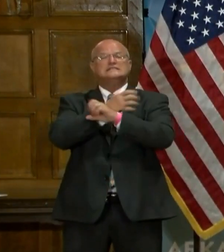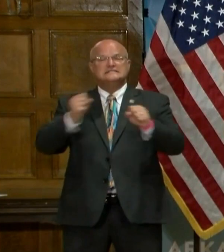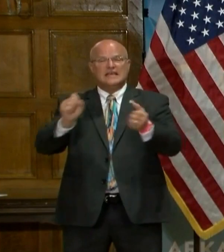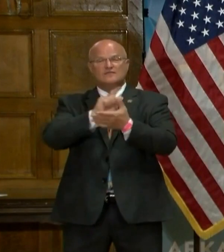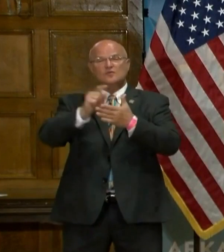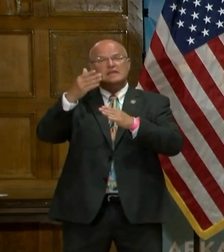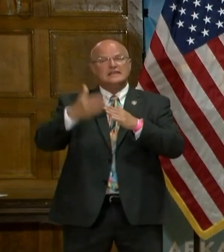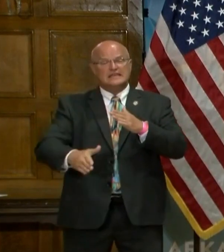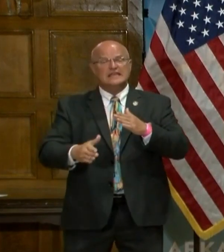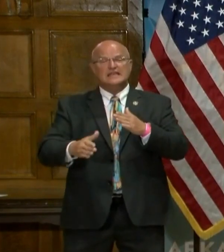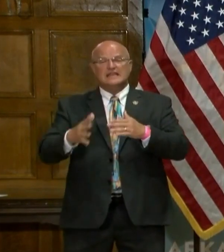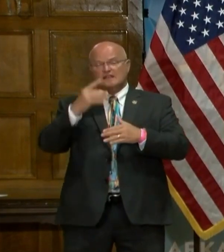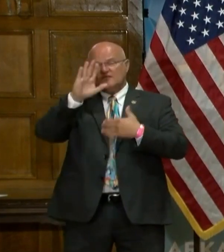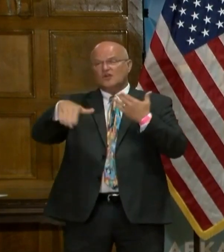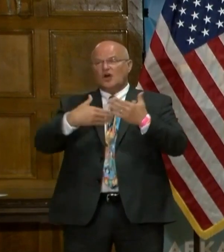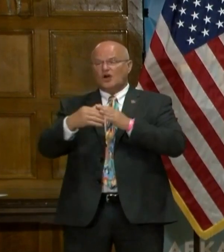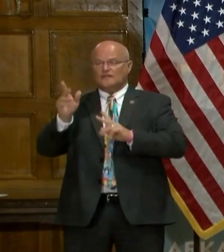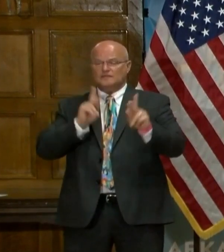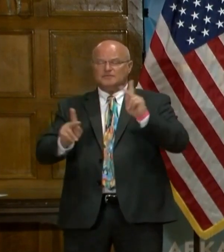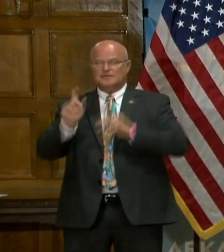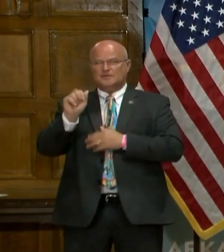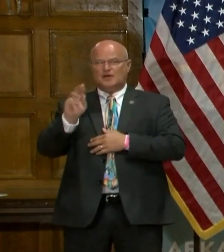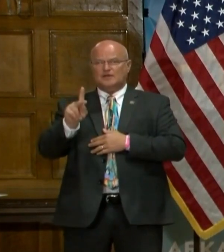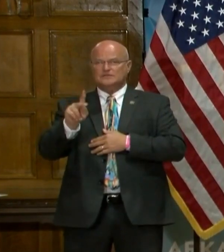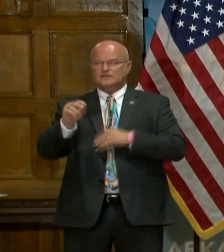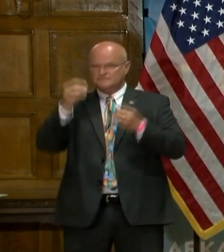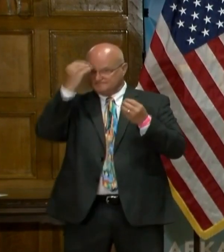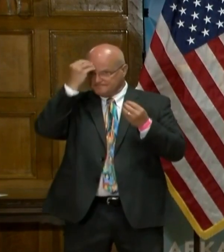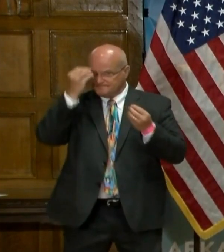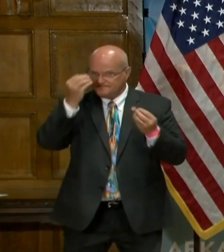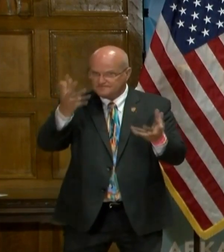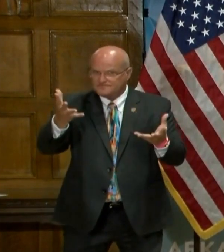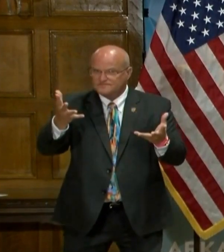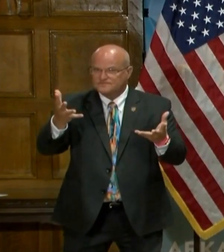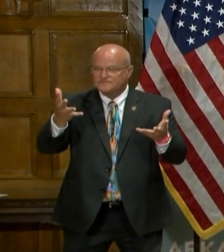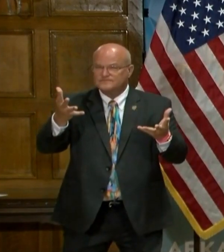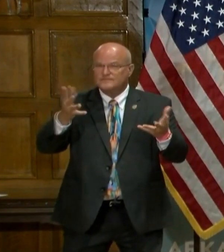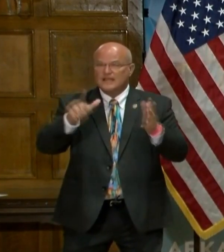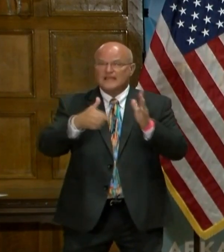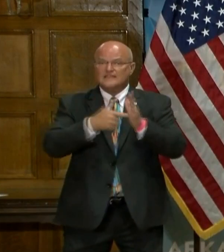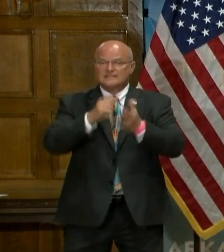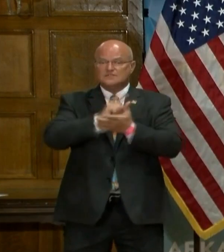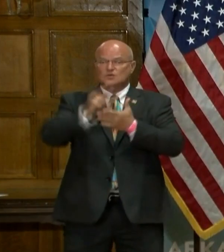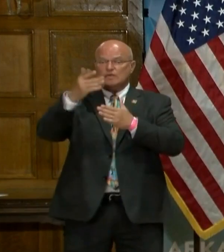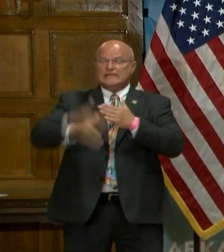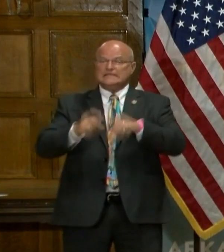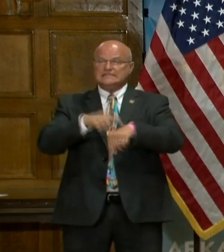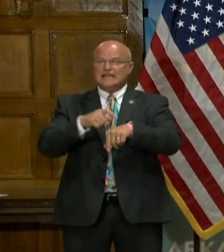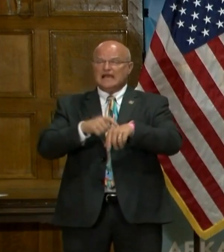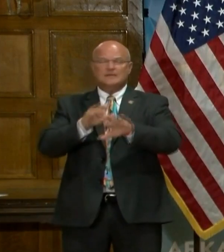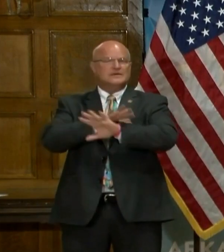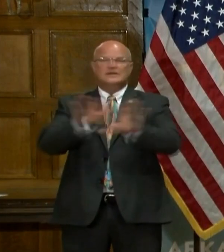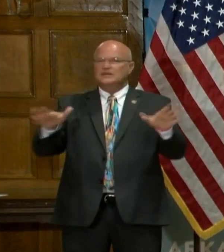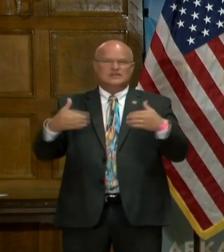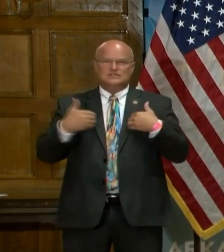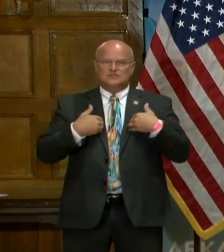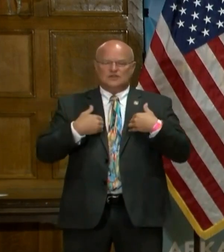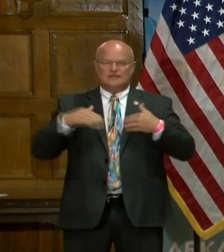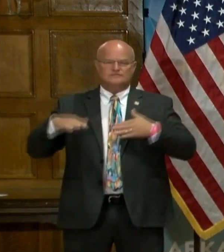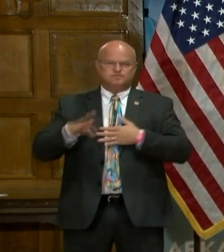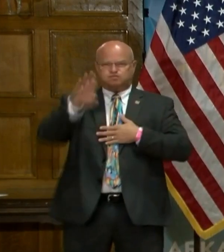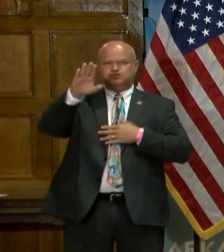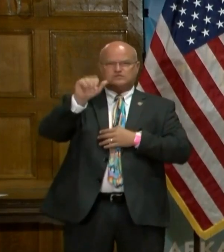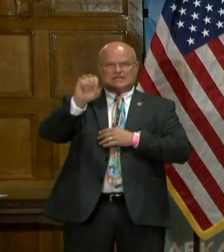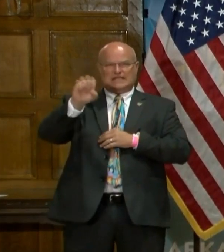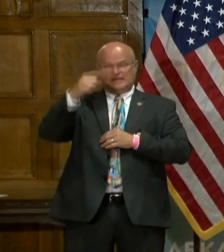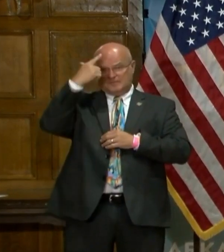safe weekend. And for all our Kansans, I would remind you that this is weekend time. Let's not have upsurge